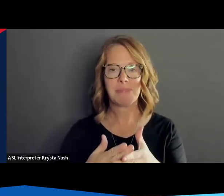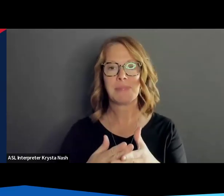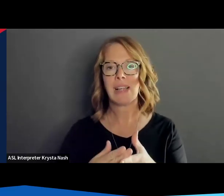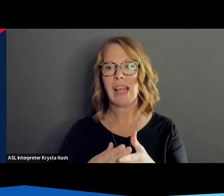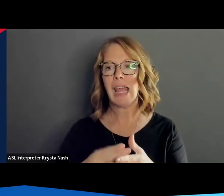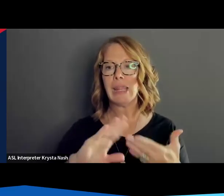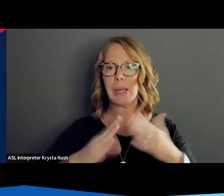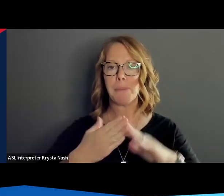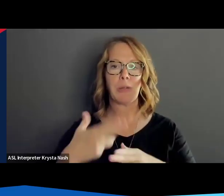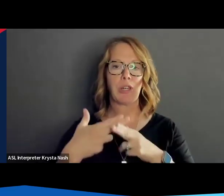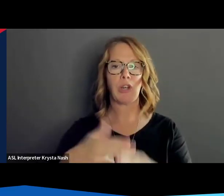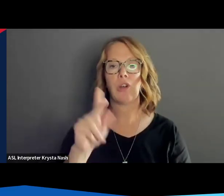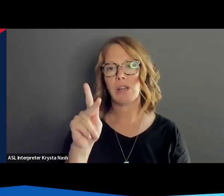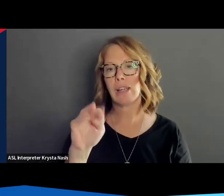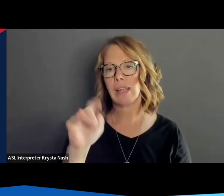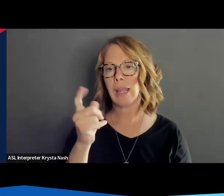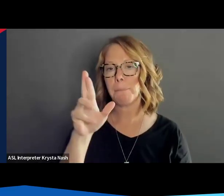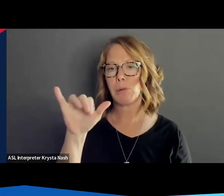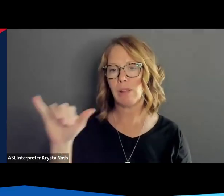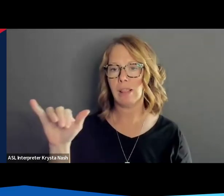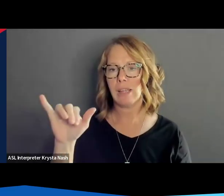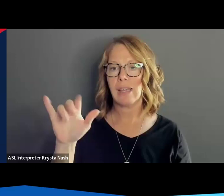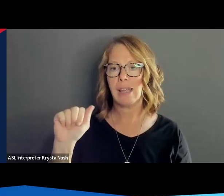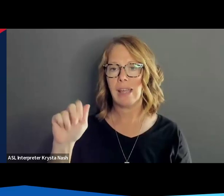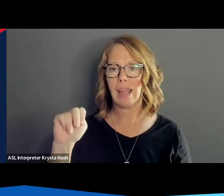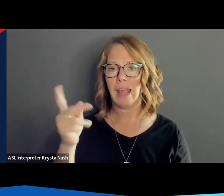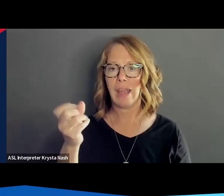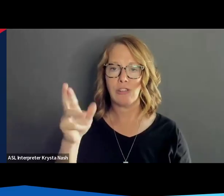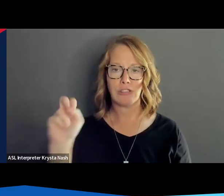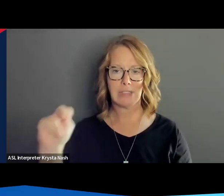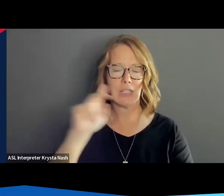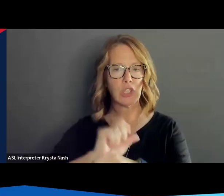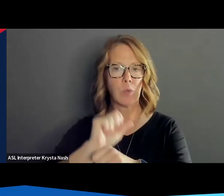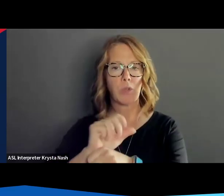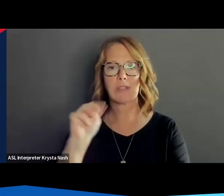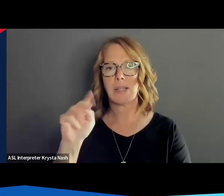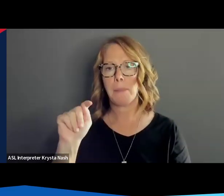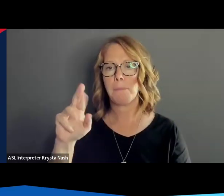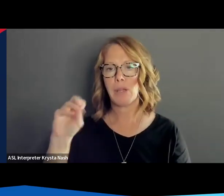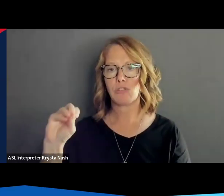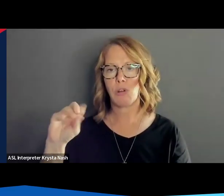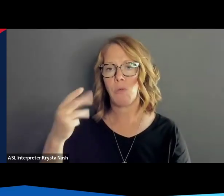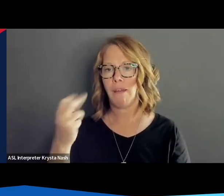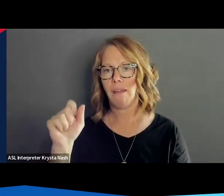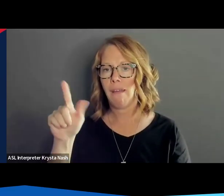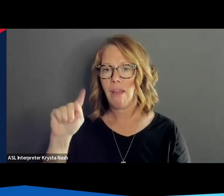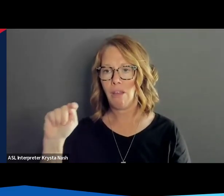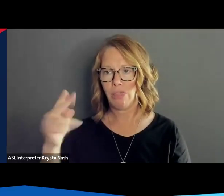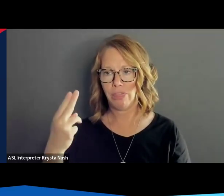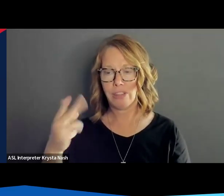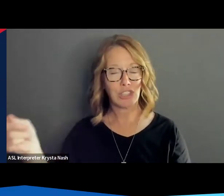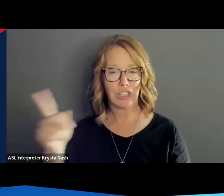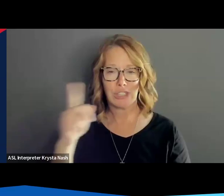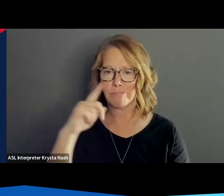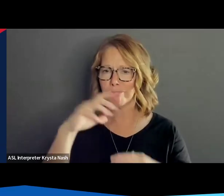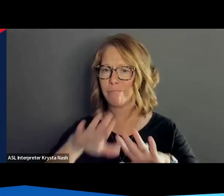Kimberly Anderson, who works at Metro Health, and she is just fabulous